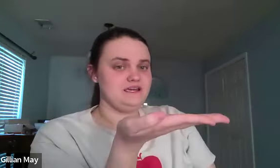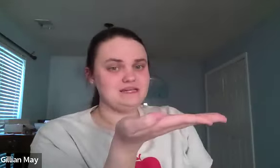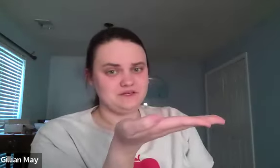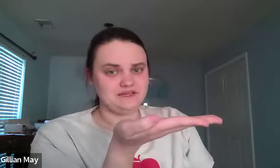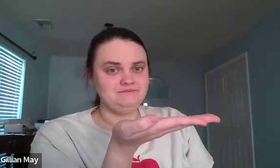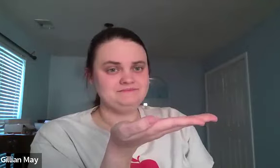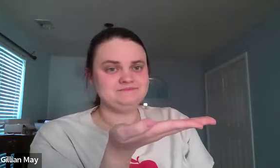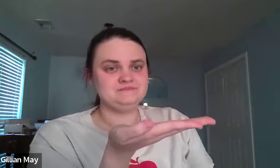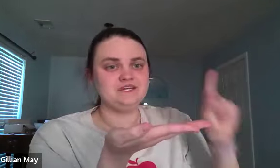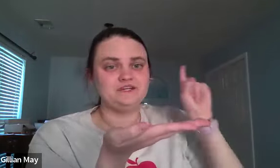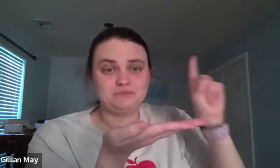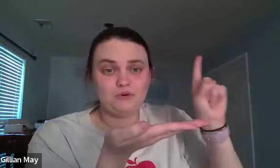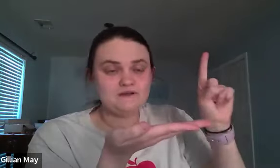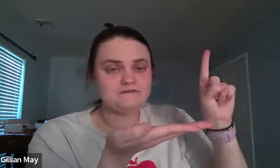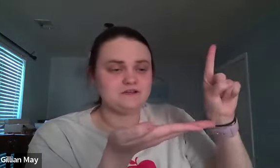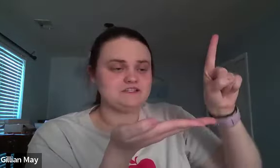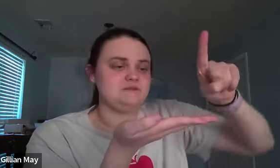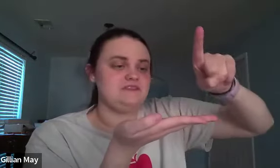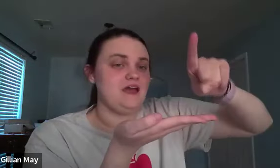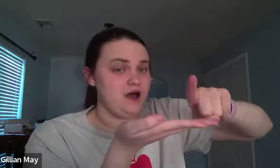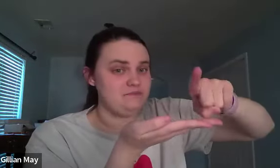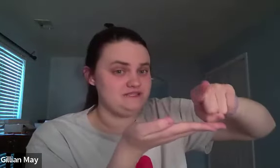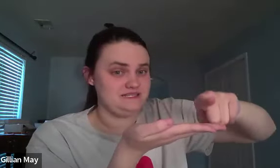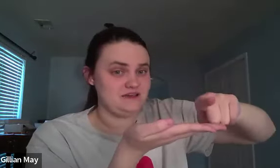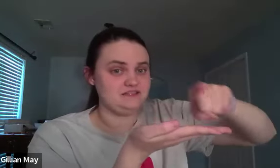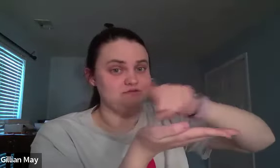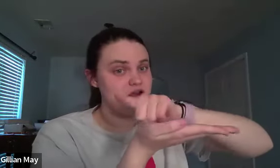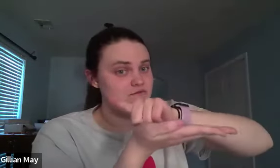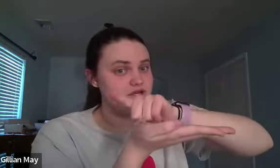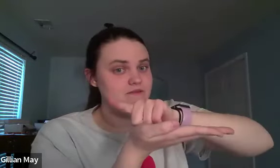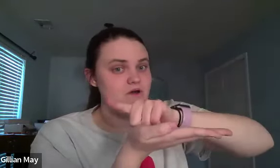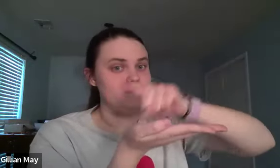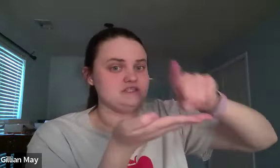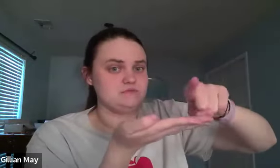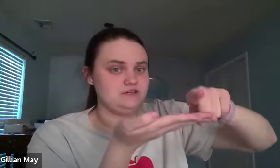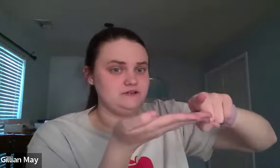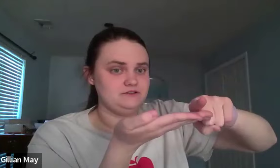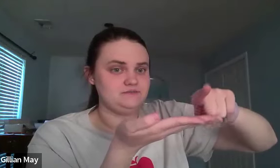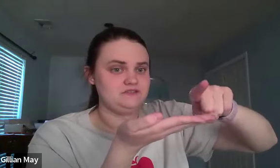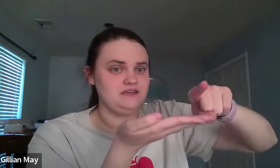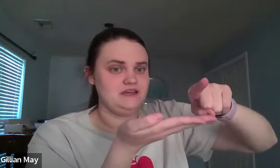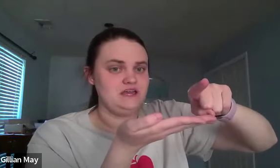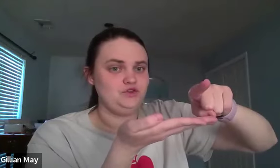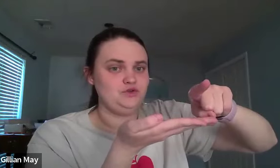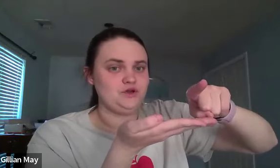hand up again. Your pointer finger is going to be at the opposite side. So not over here at the palm, it's going to be at your fingertips. And you